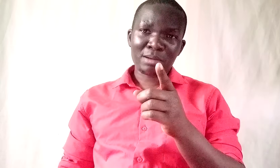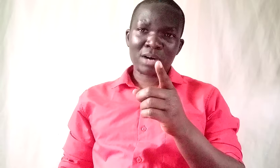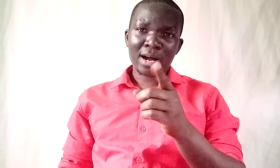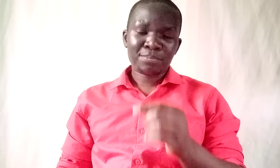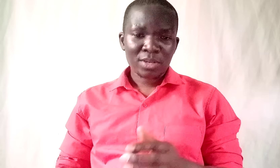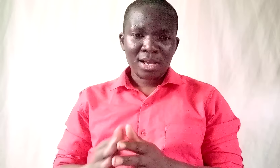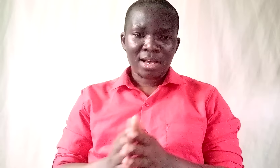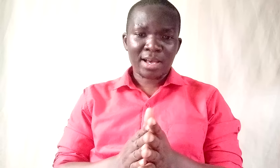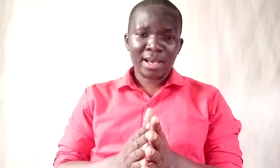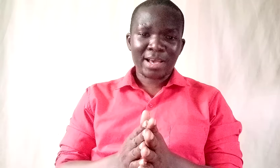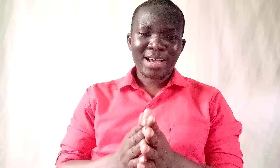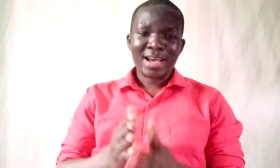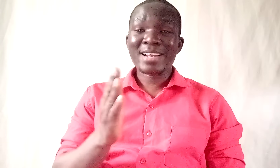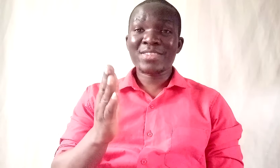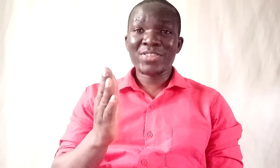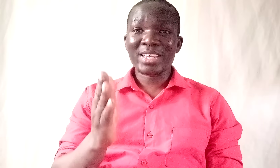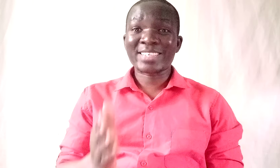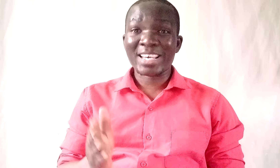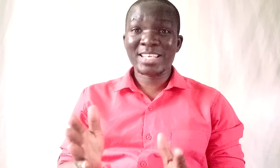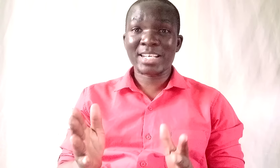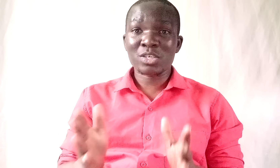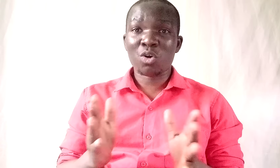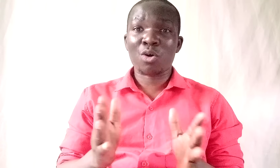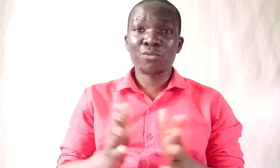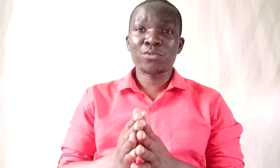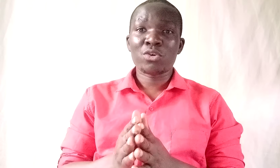remember, health is a state of